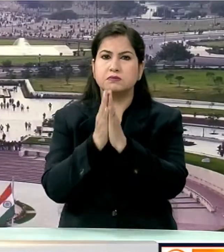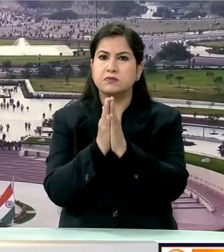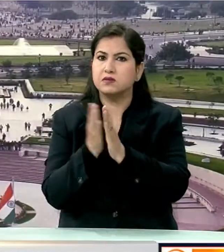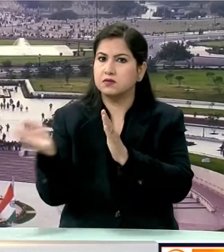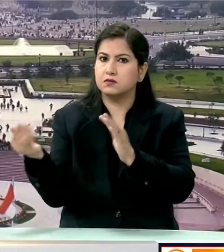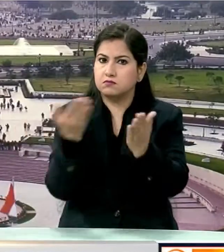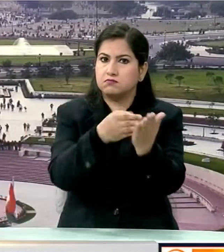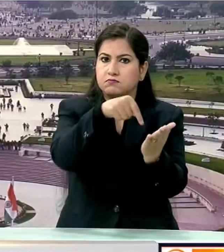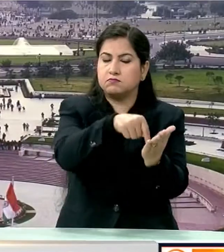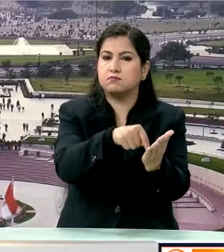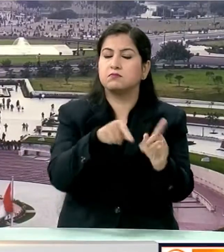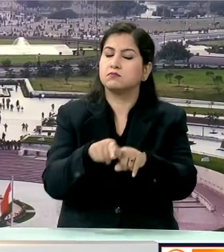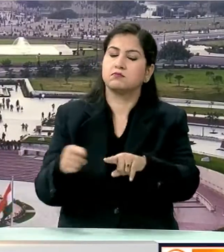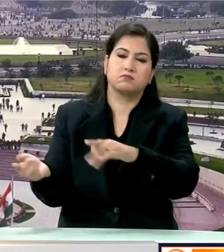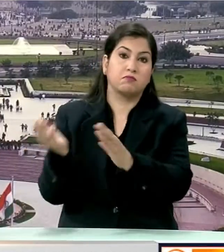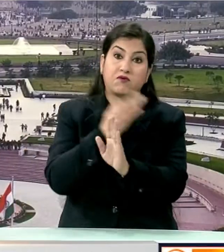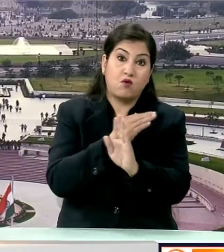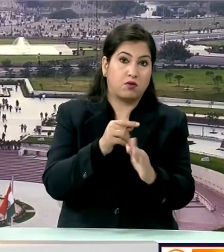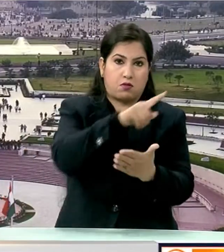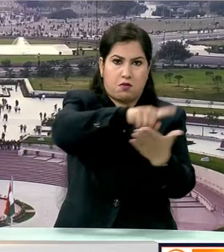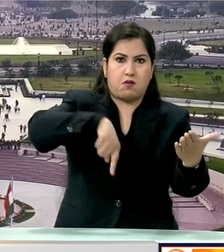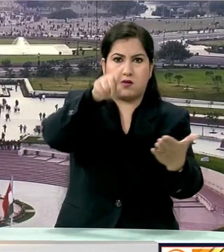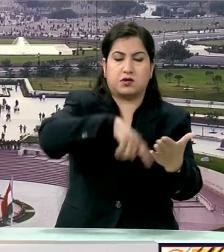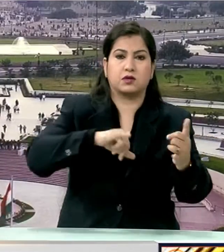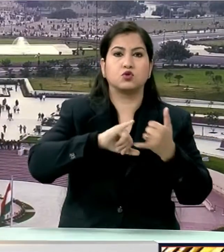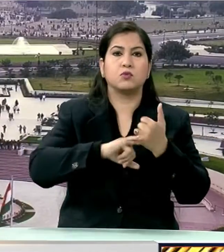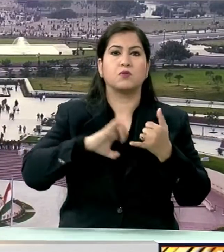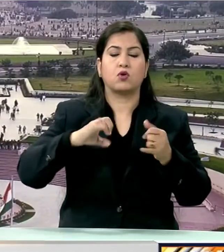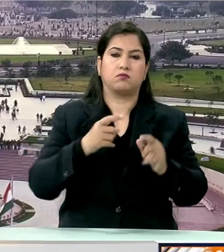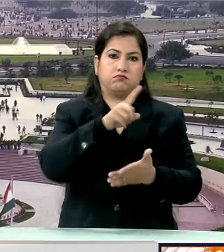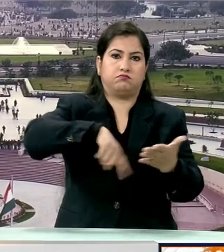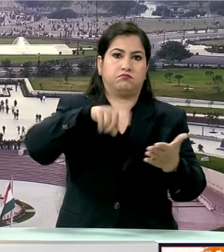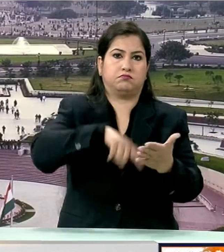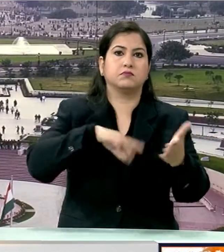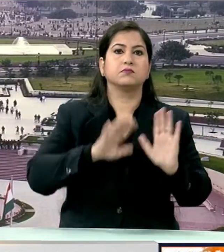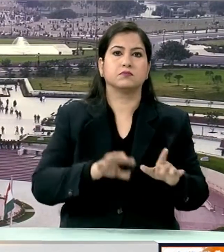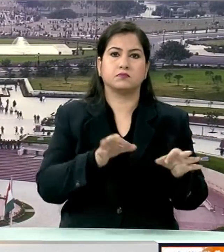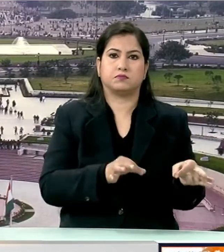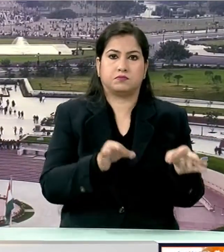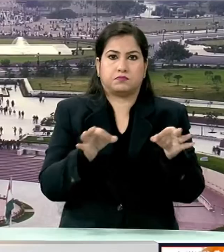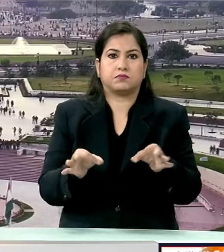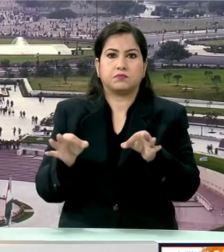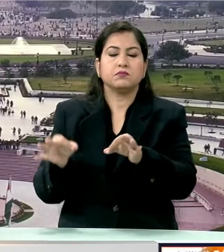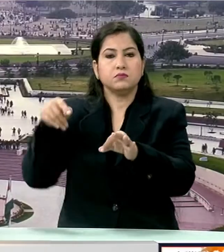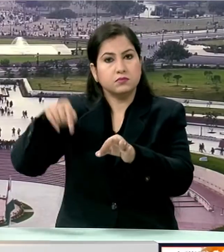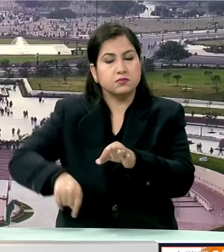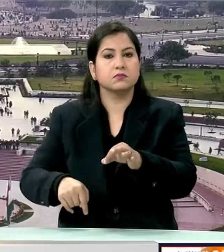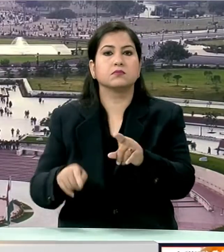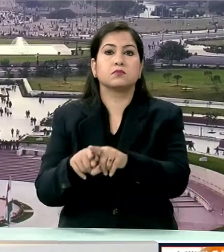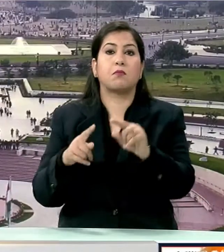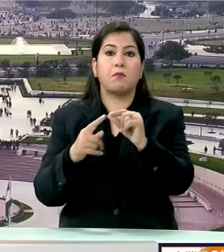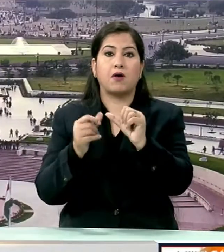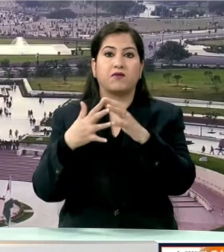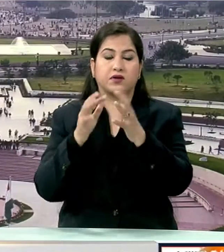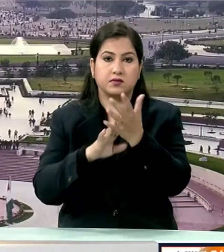pleas. Pawan's curative plea was rejected by the Supreme Court earlier on Monday. The trial court had earlier in the day dismissed Pawan's